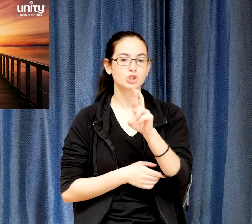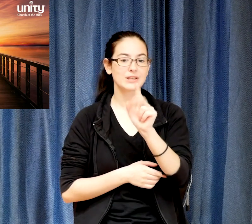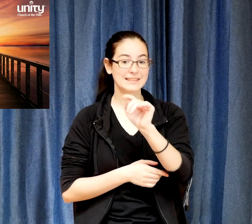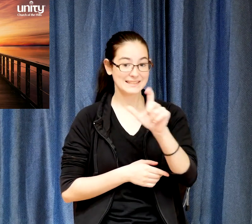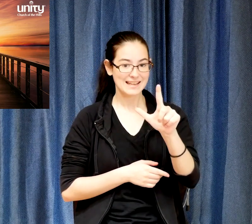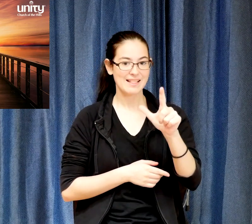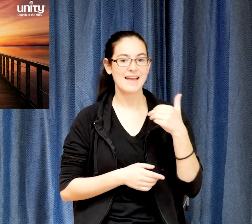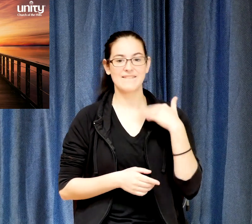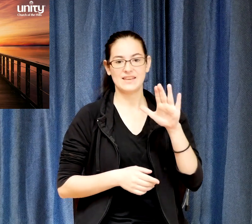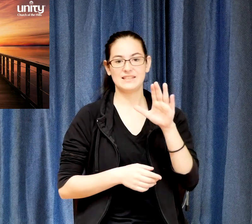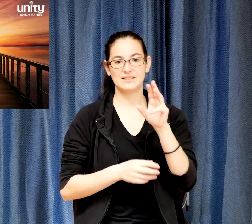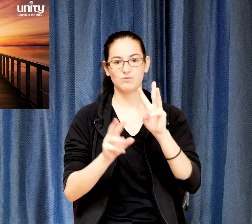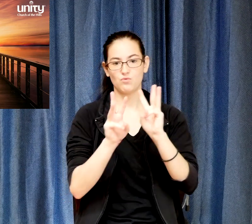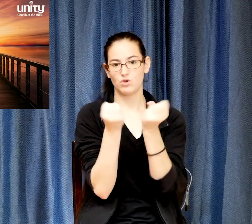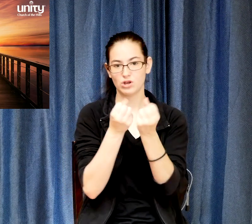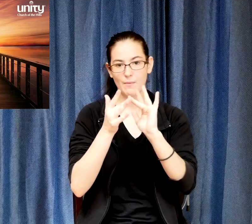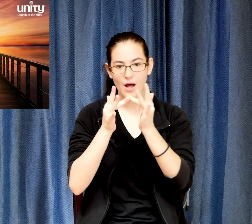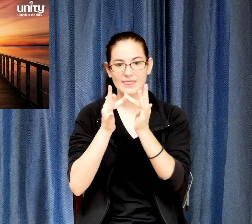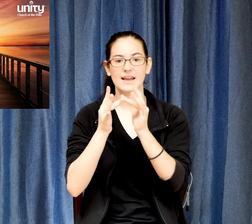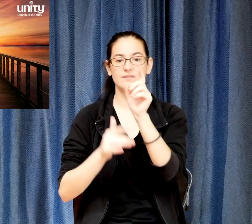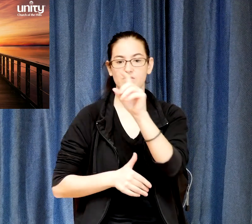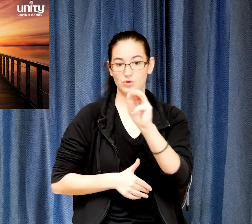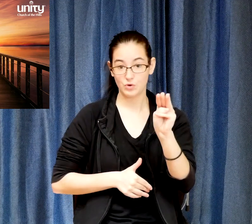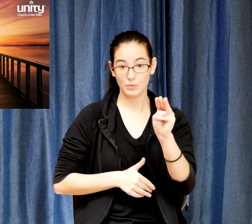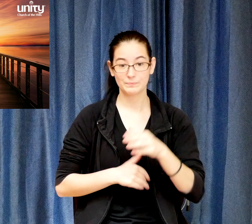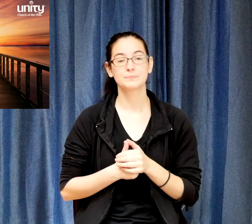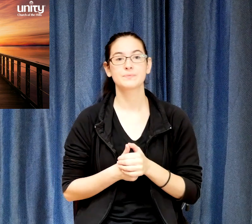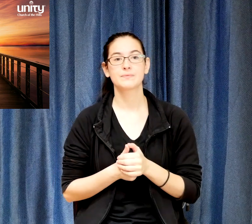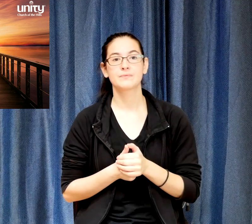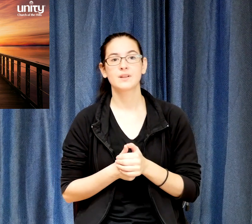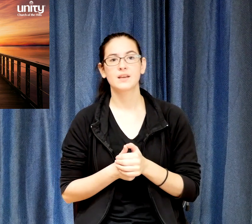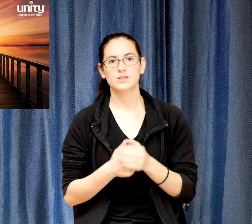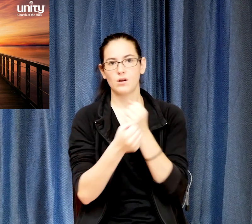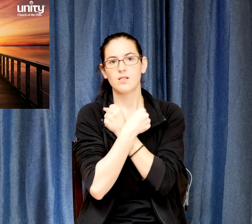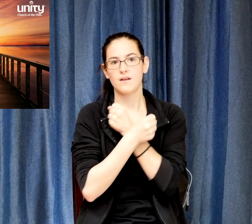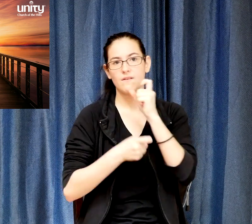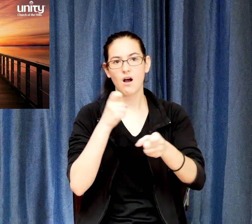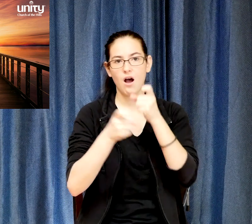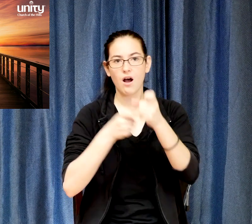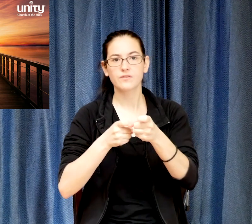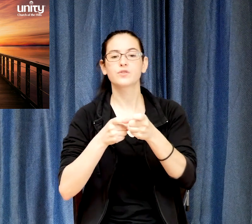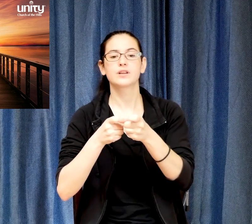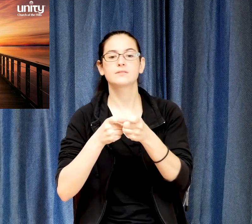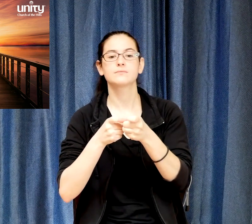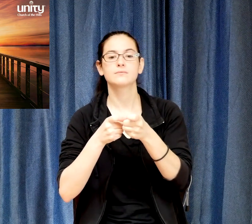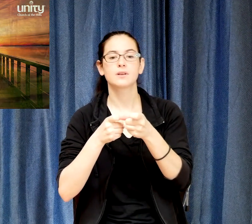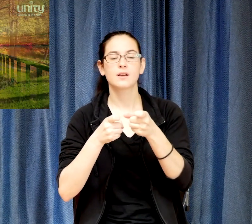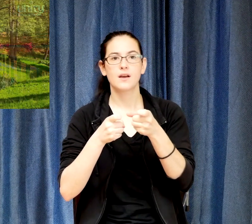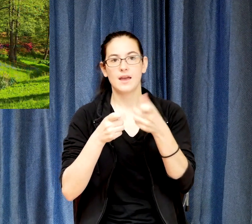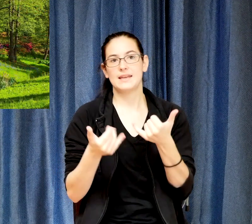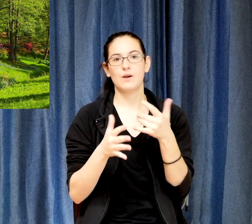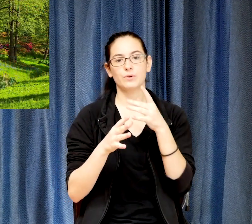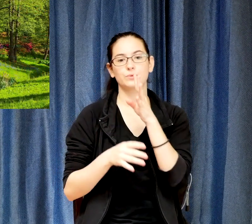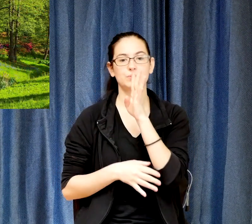via Zoom, Bridges to Breakthrough. It's on a love offering basis, and there is still time to sign up. Now let's speak our prayer